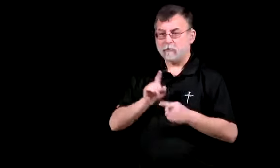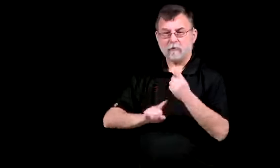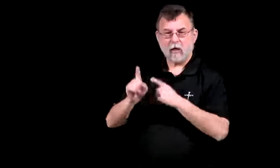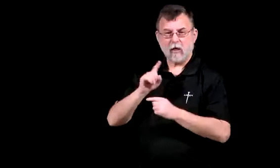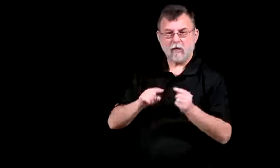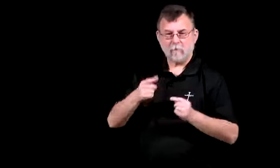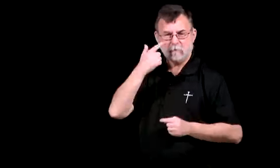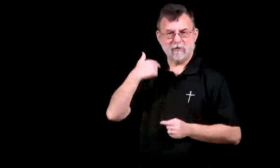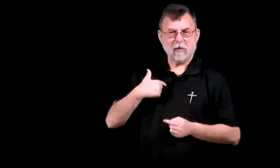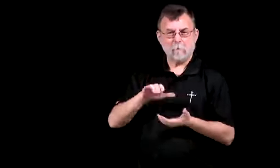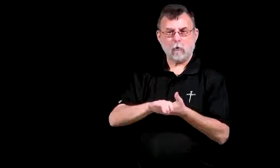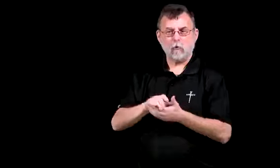up, you know what I mean?